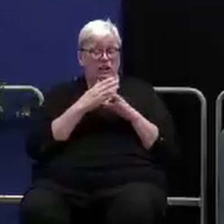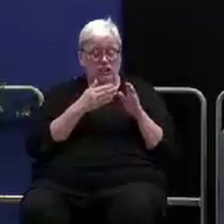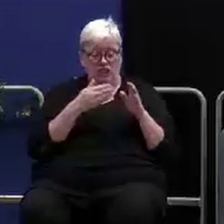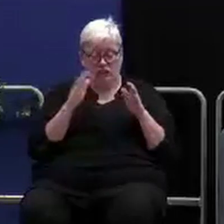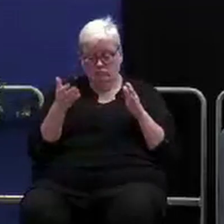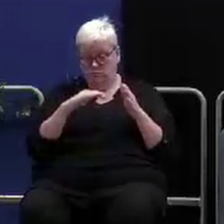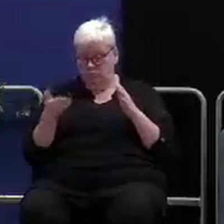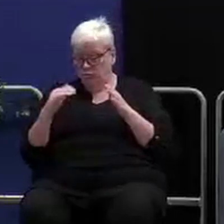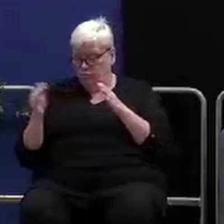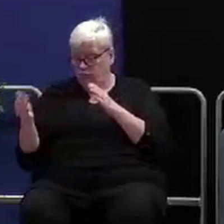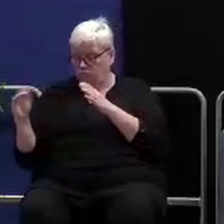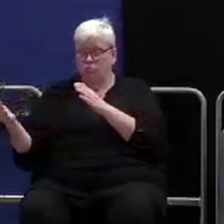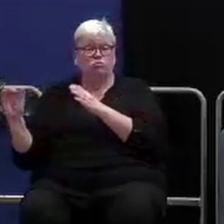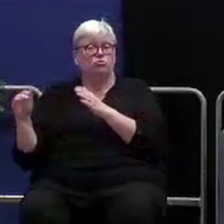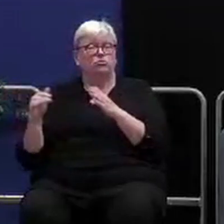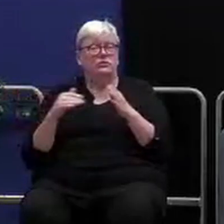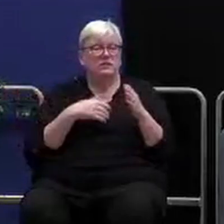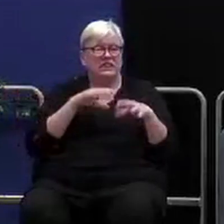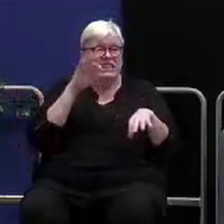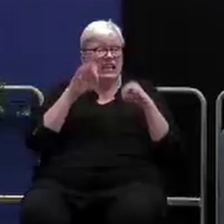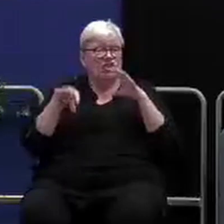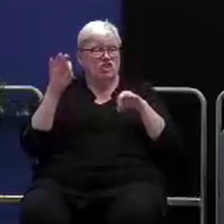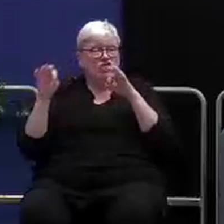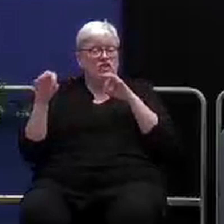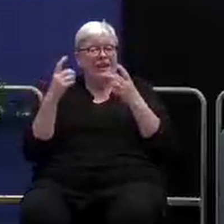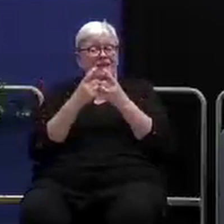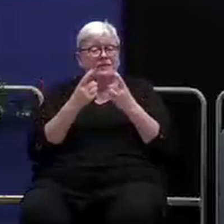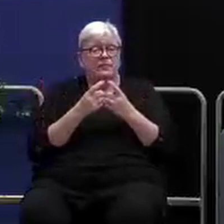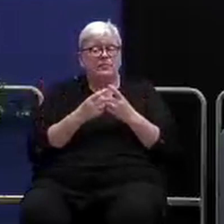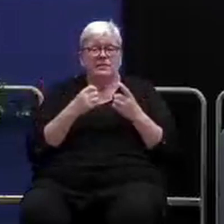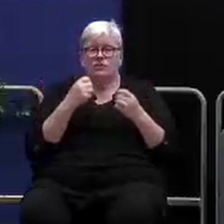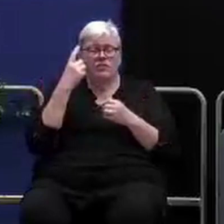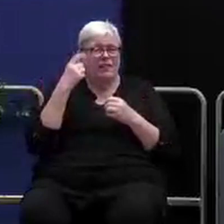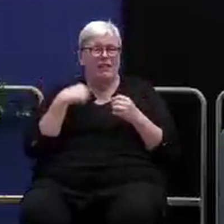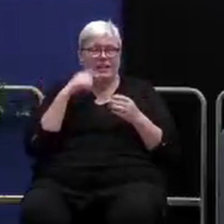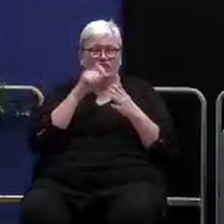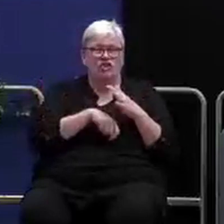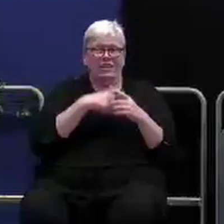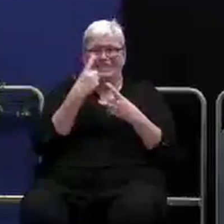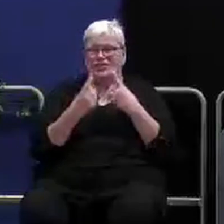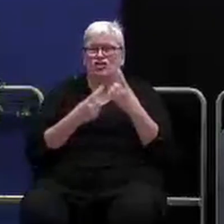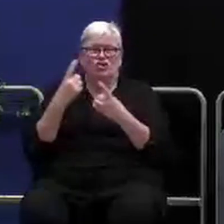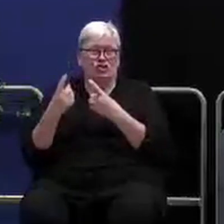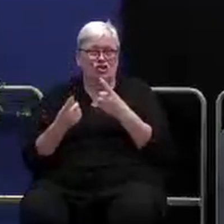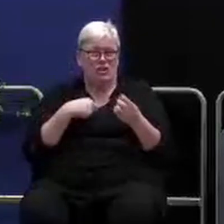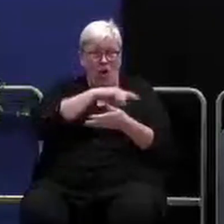ahead of me, picking the aforementioned selection of items. He didn't realise that they were charged per spoonful and not per plateful.